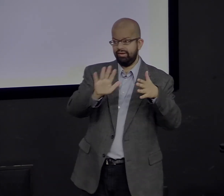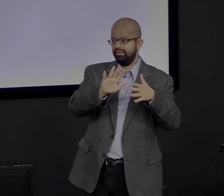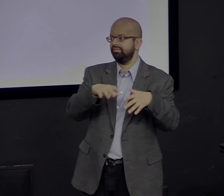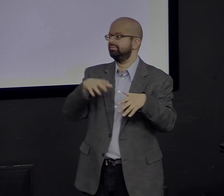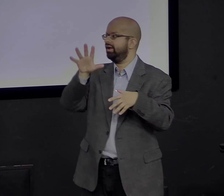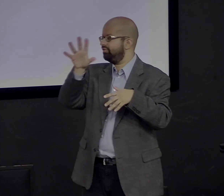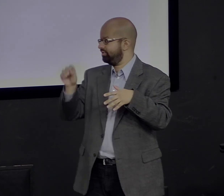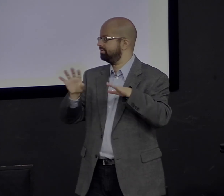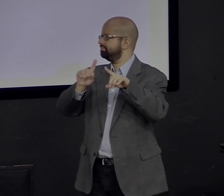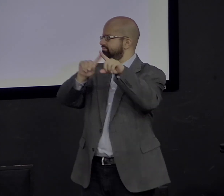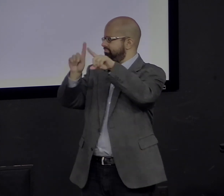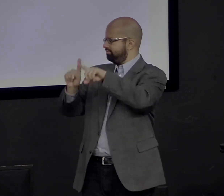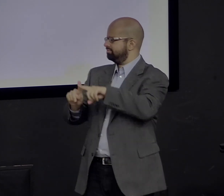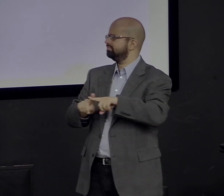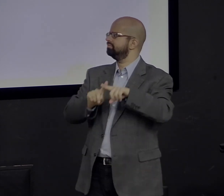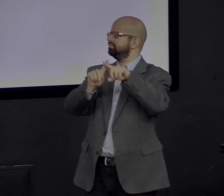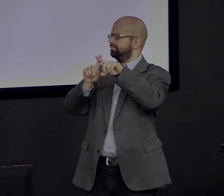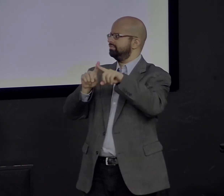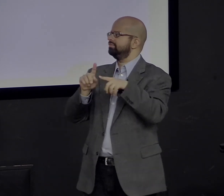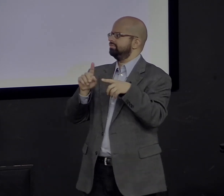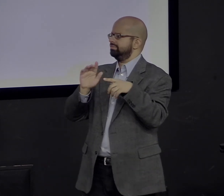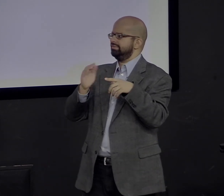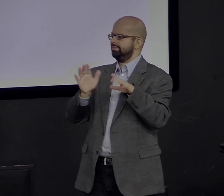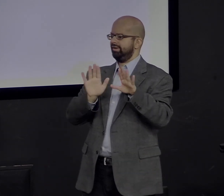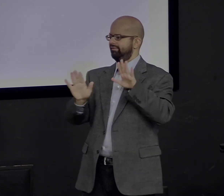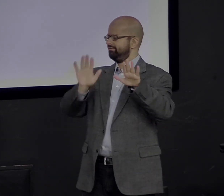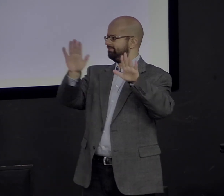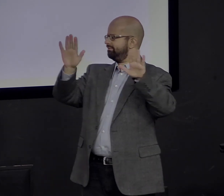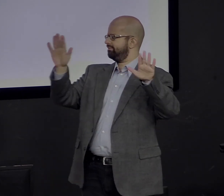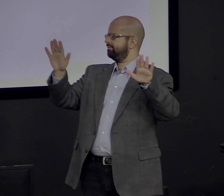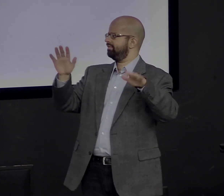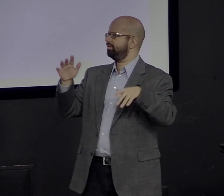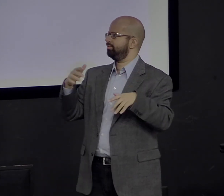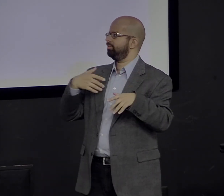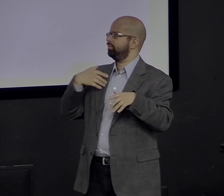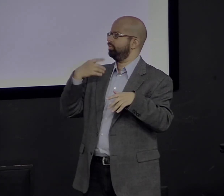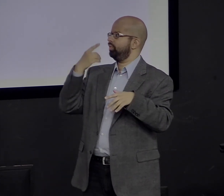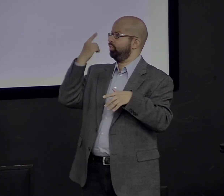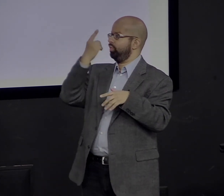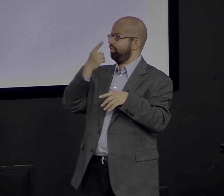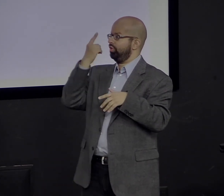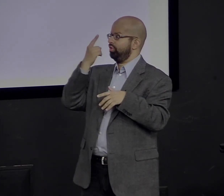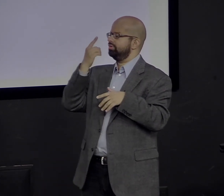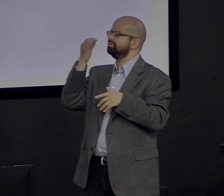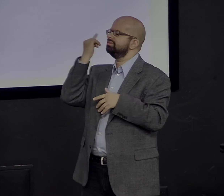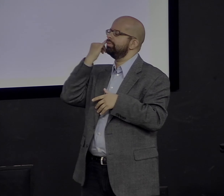South America, Africa, other areas across the globe.